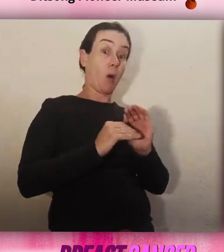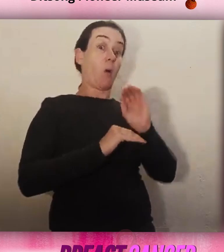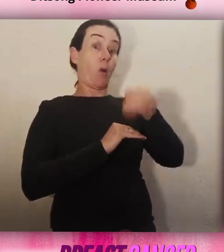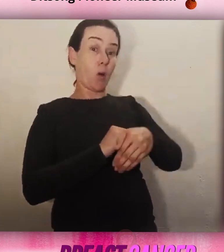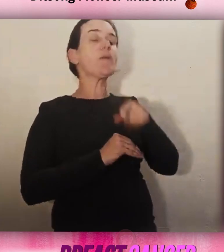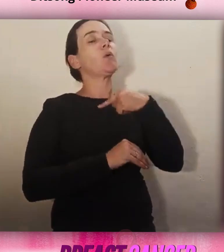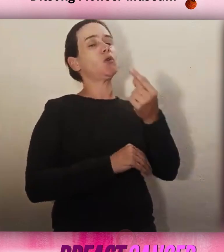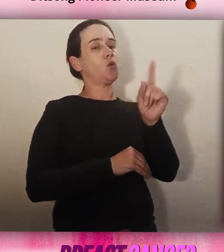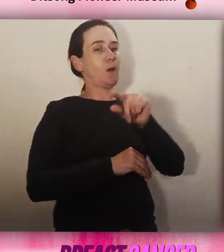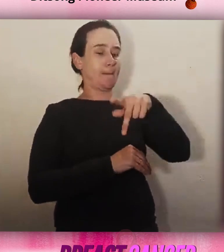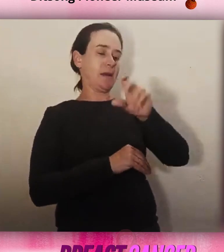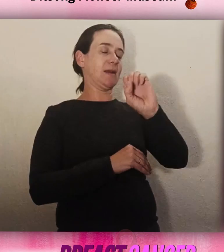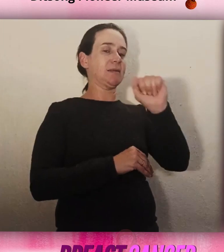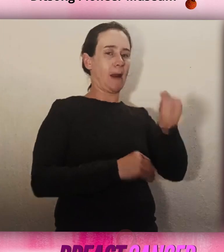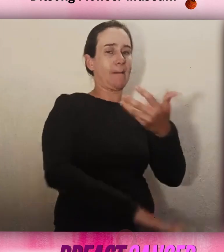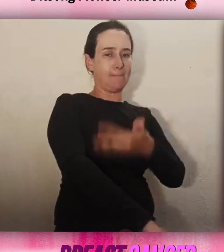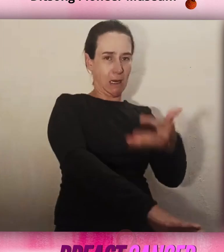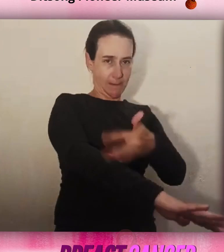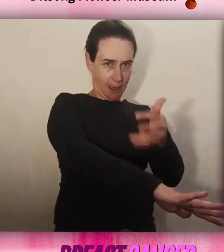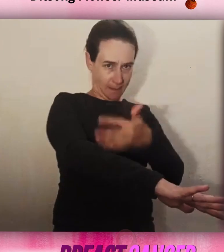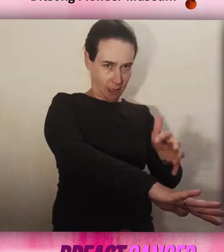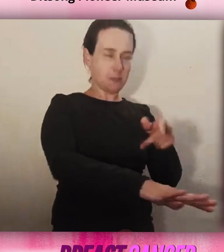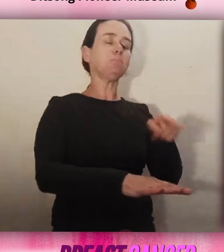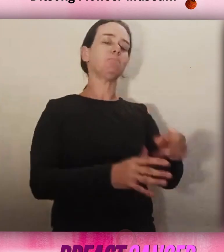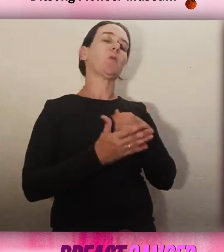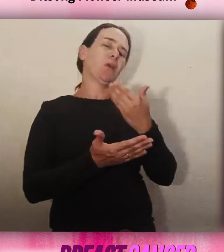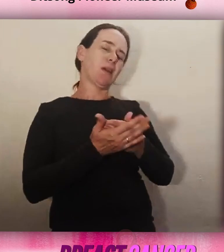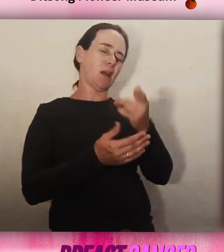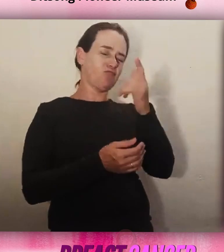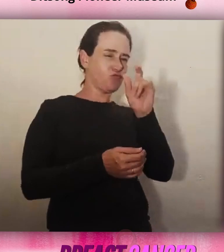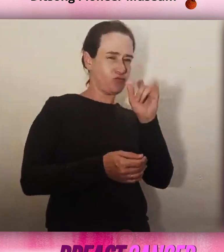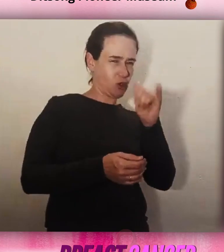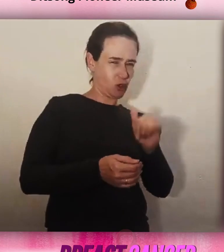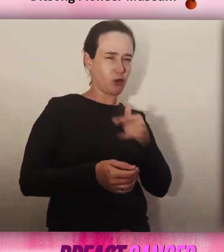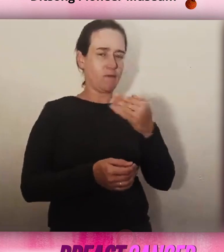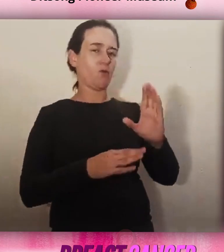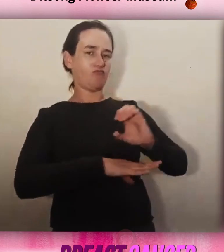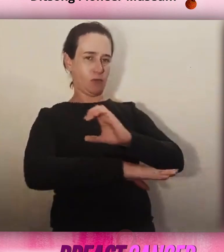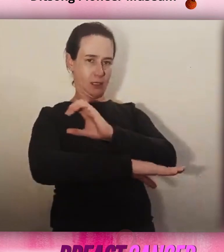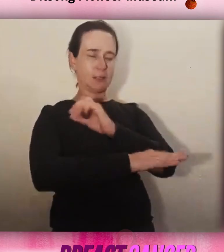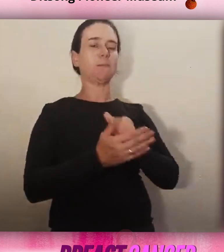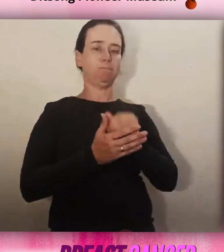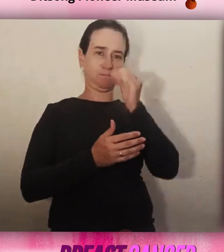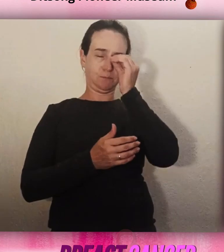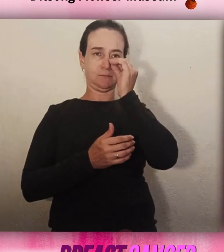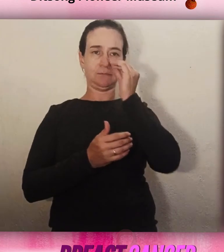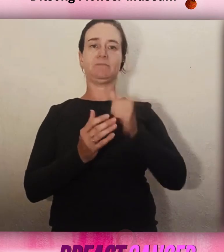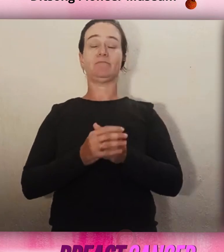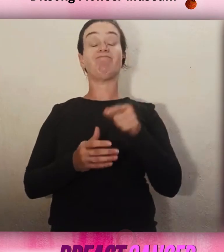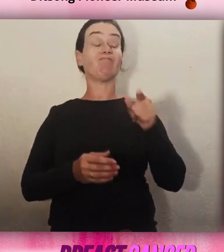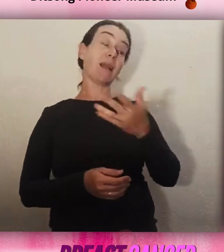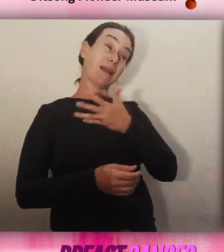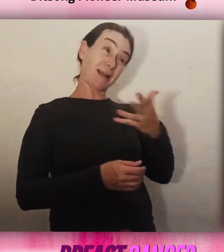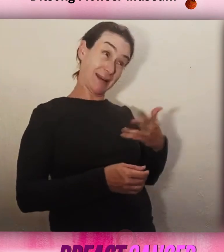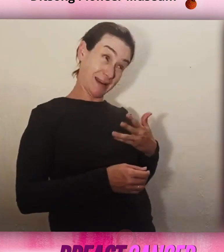above 45, we do the PSA blood, that we call a blood test. Yeah. That we screen for. Yes, for Okay. the